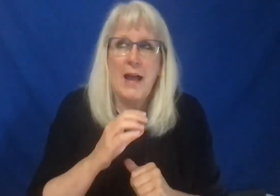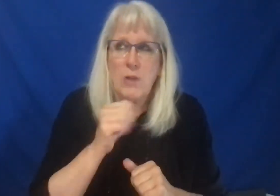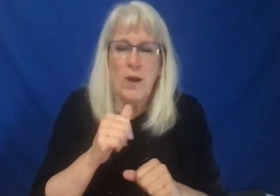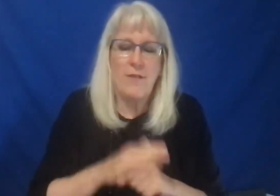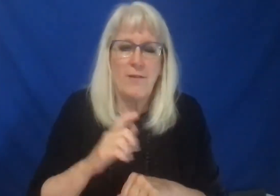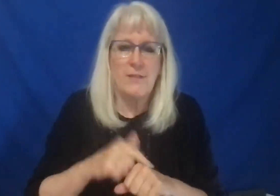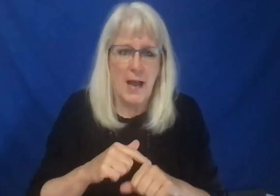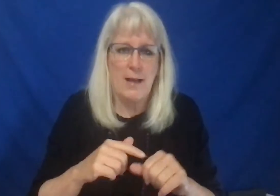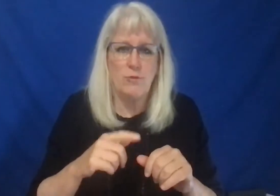to sort of